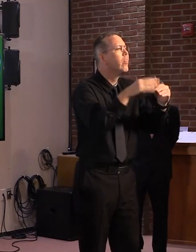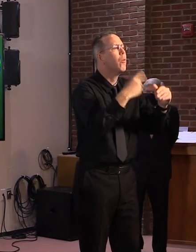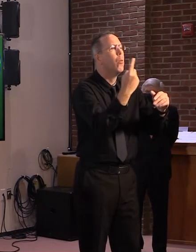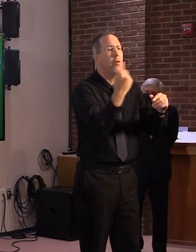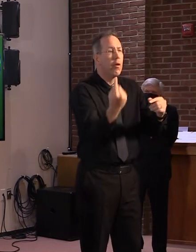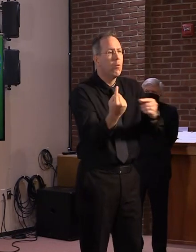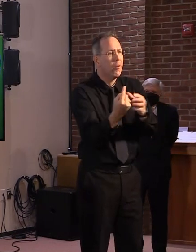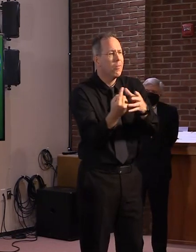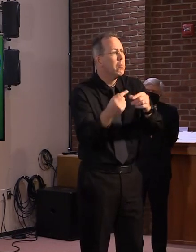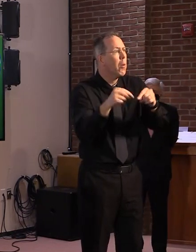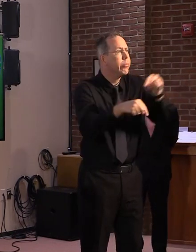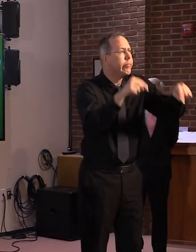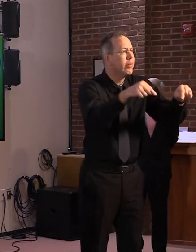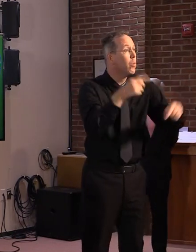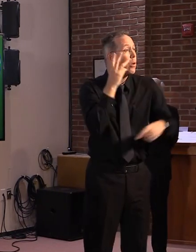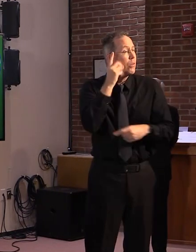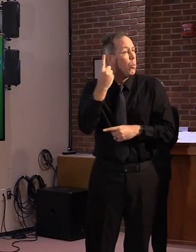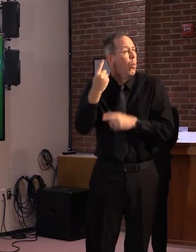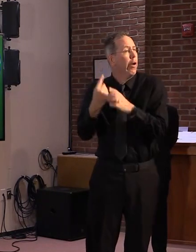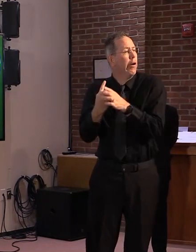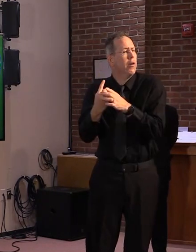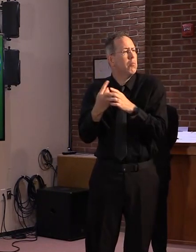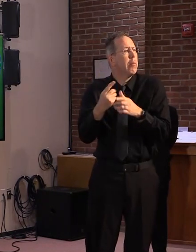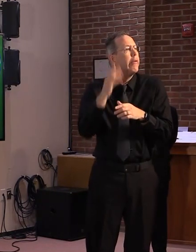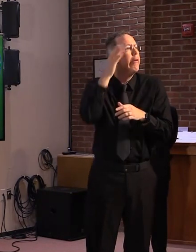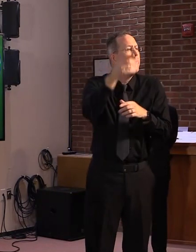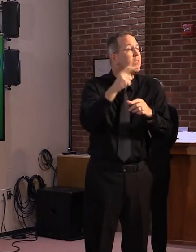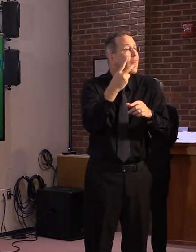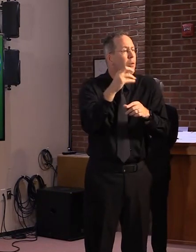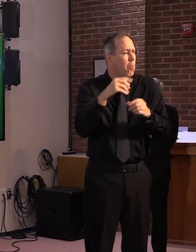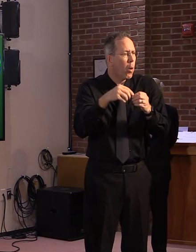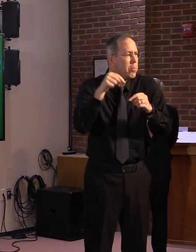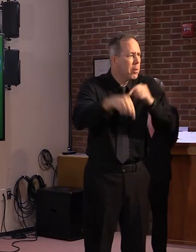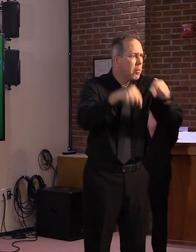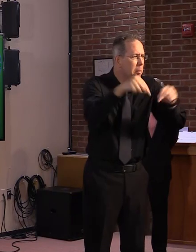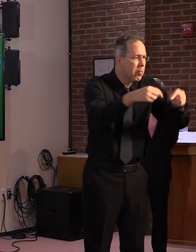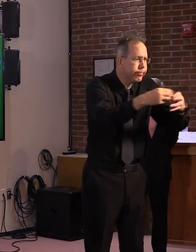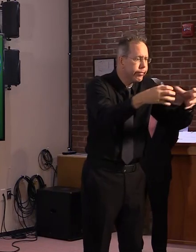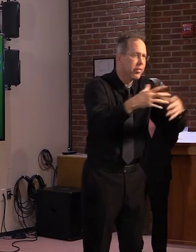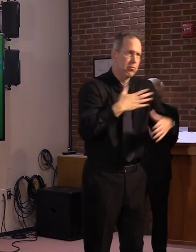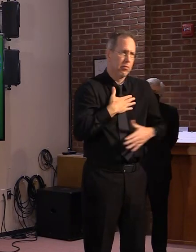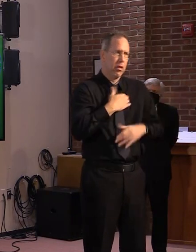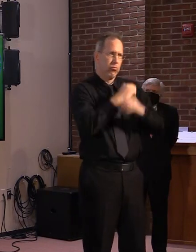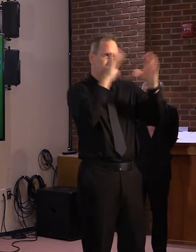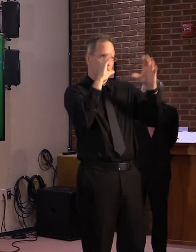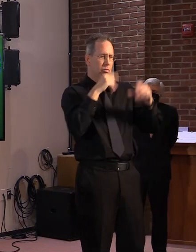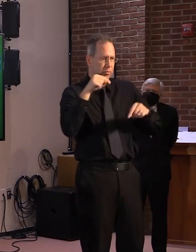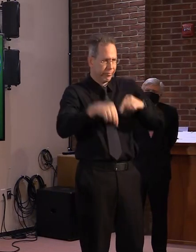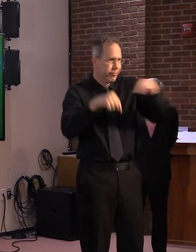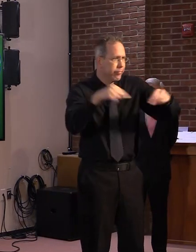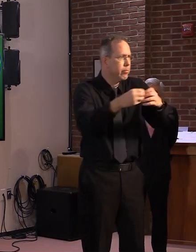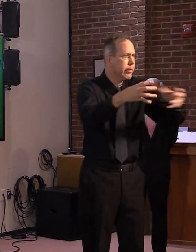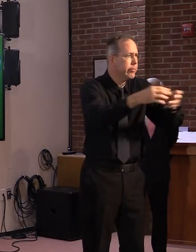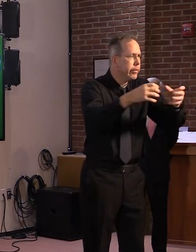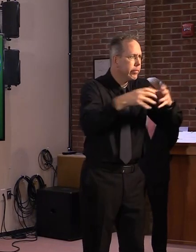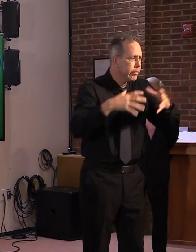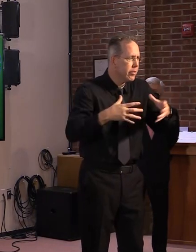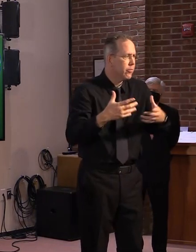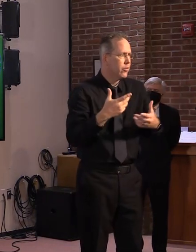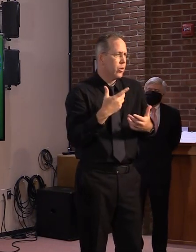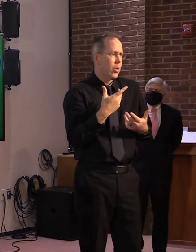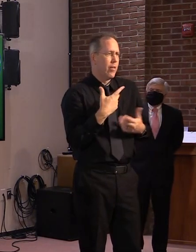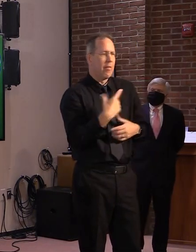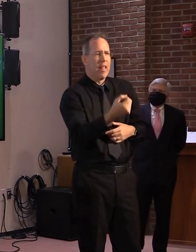It's really hard to even ask me what I would think the sort of resurgence or second wave would look like, because when you ask